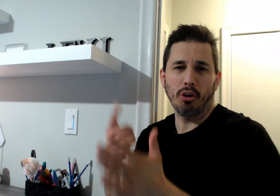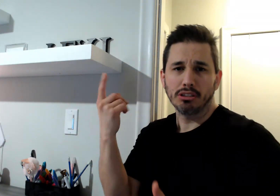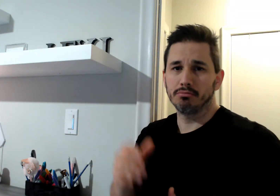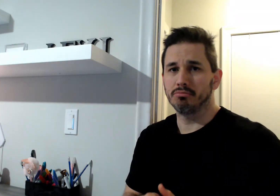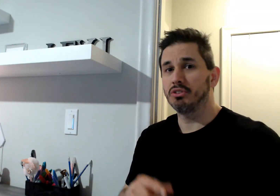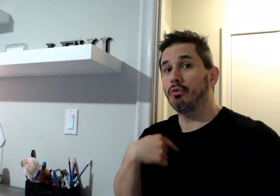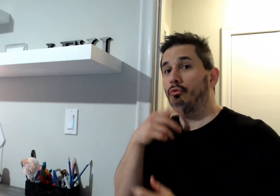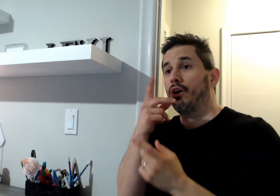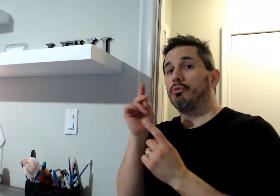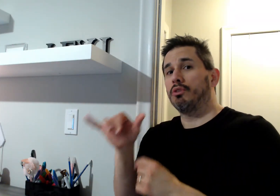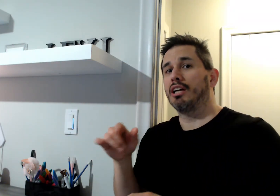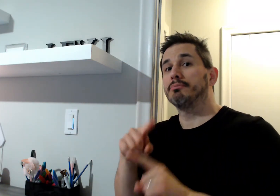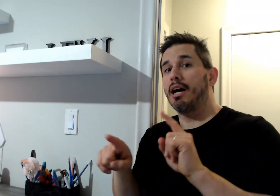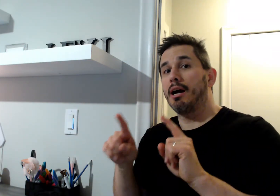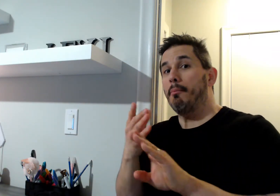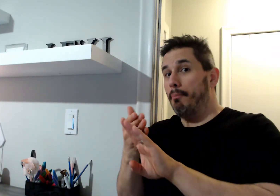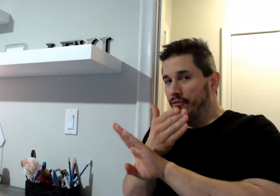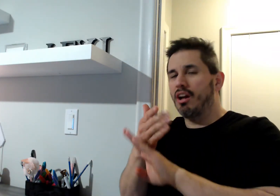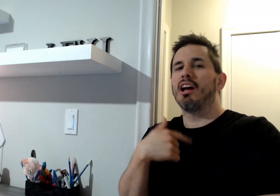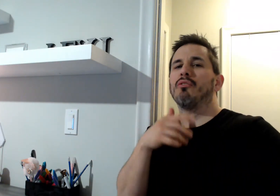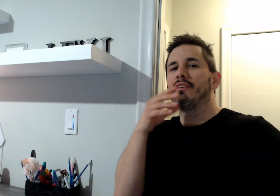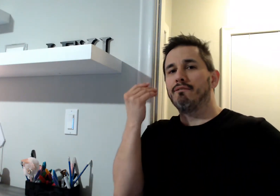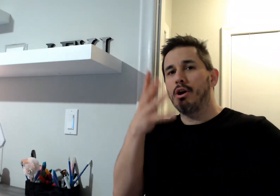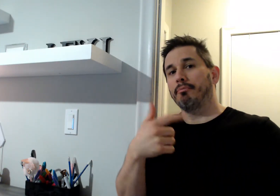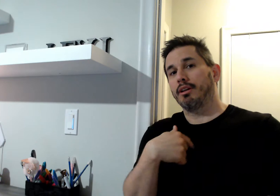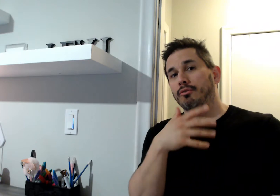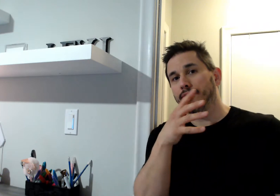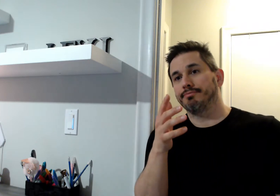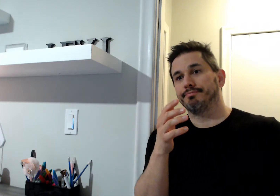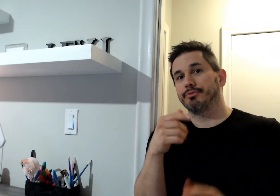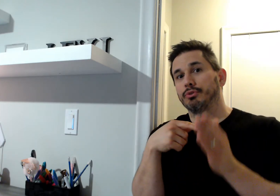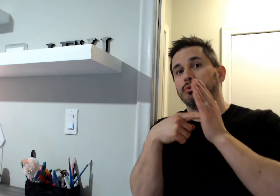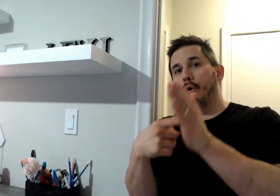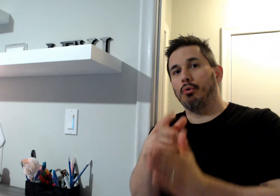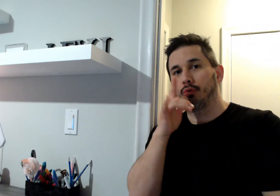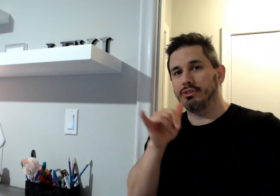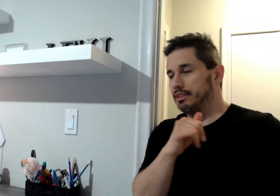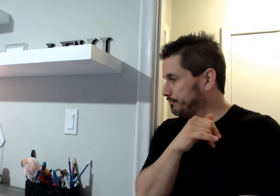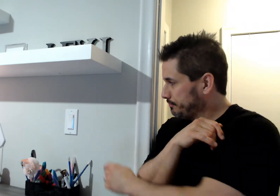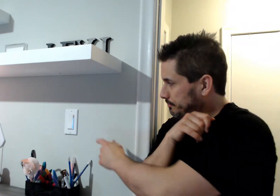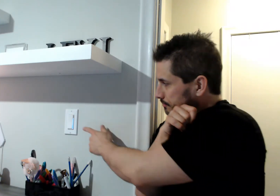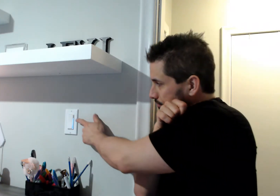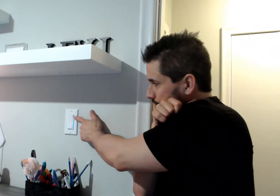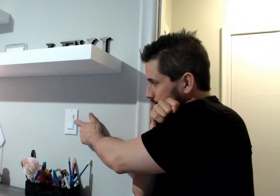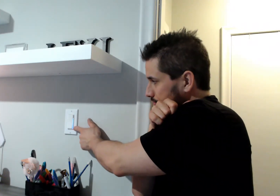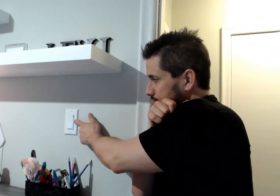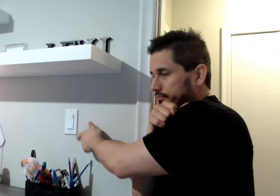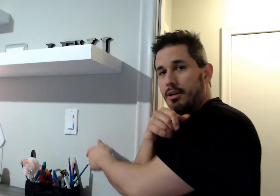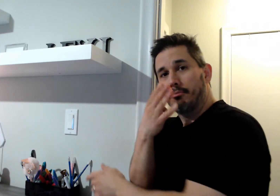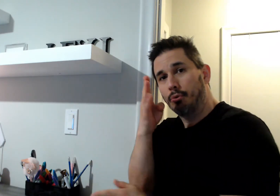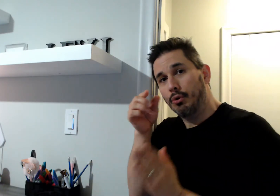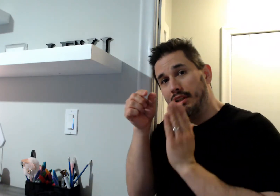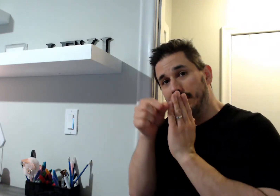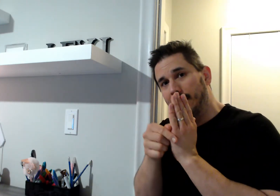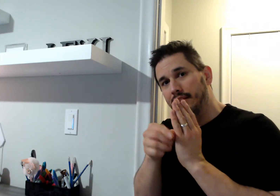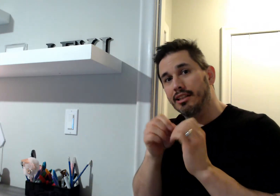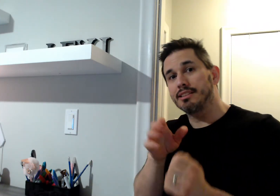time. She just has to press the one button and everything turns off. I'll show you what that looks like. but I'll also give you an example of the LED